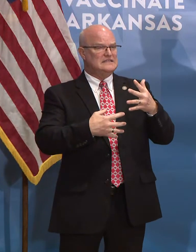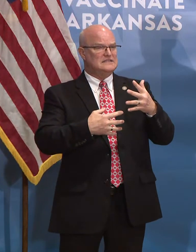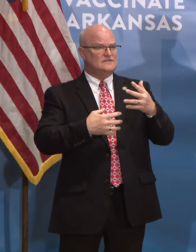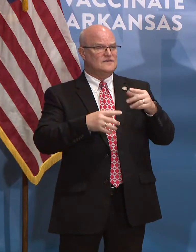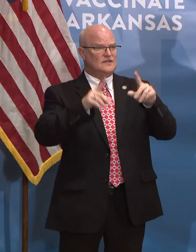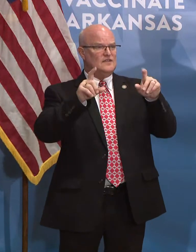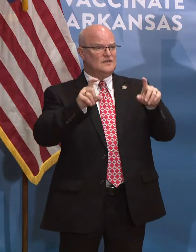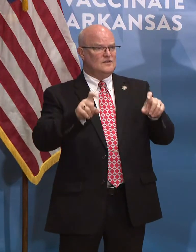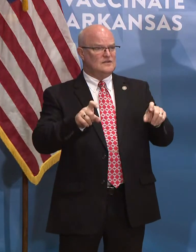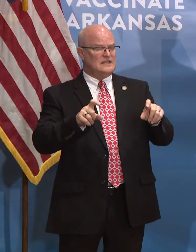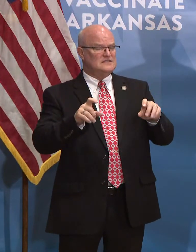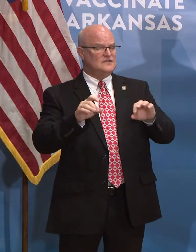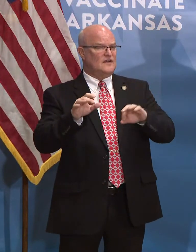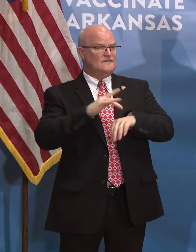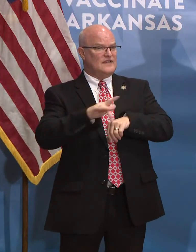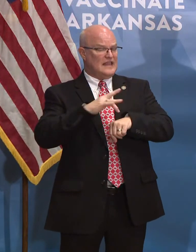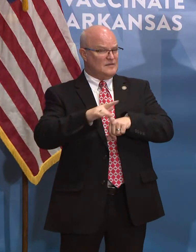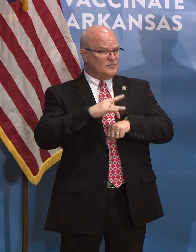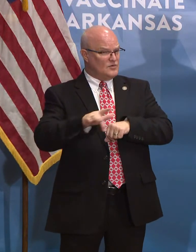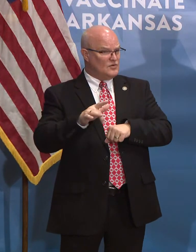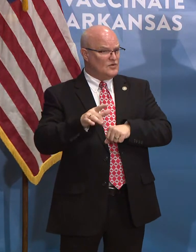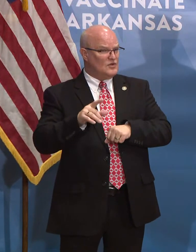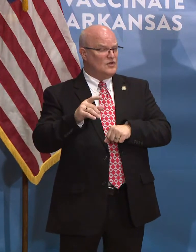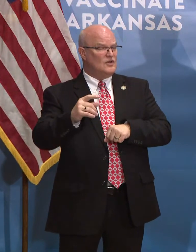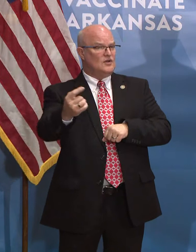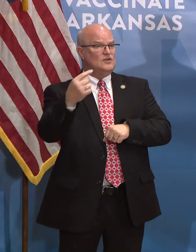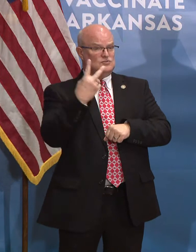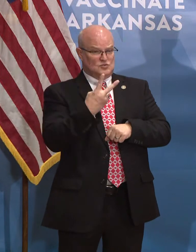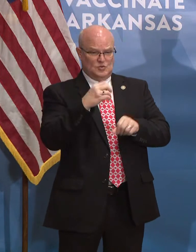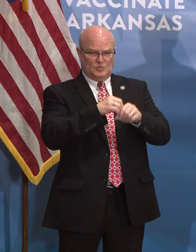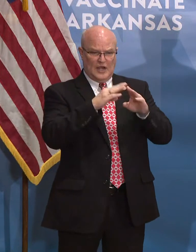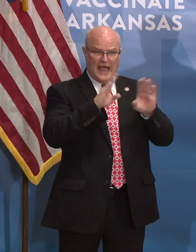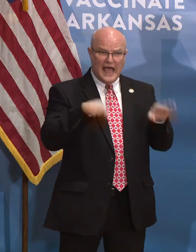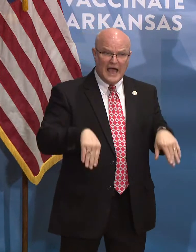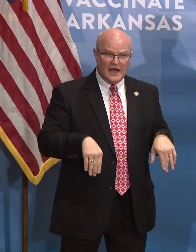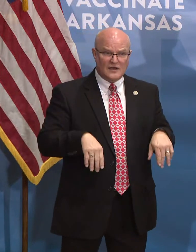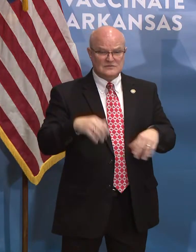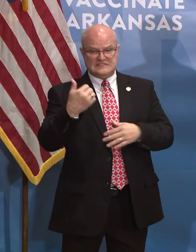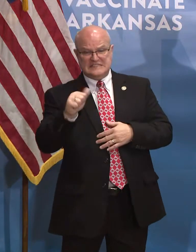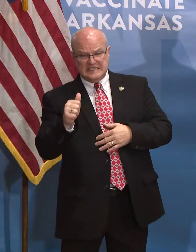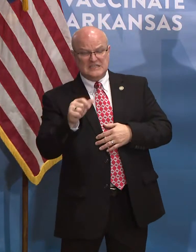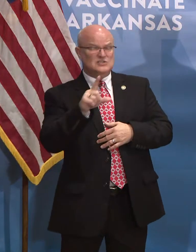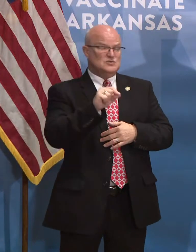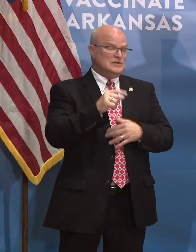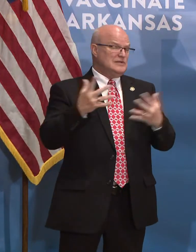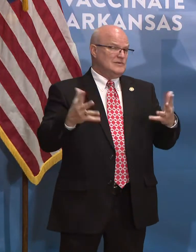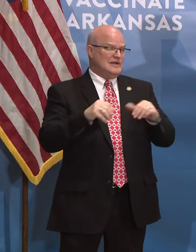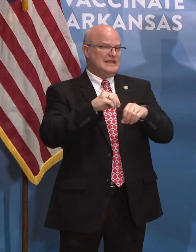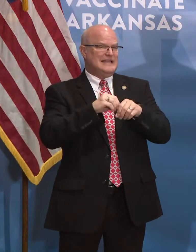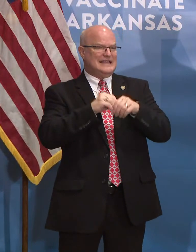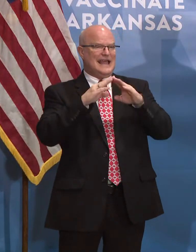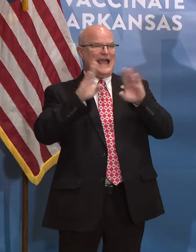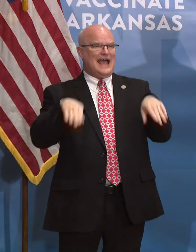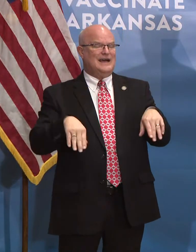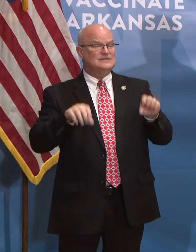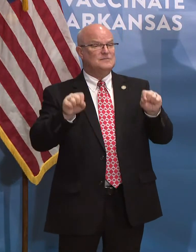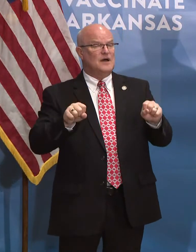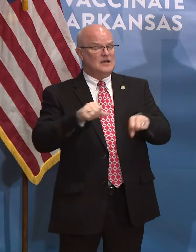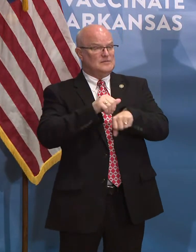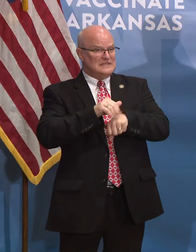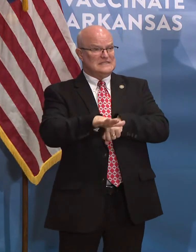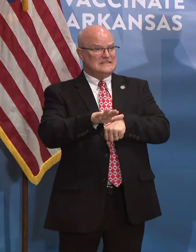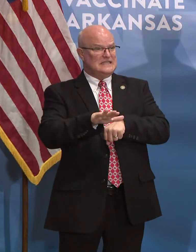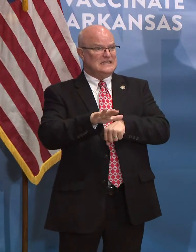free tests are available? 2 per household, 10, 20, etc. Possibly